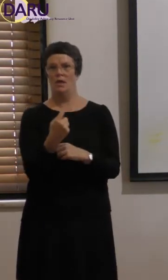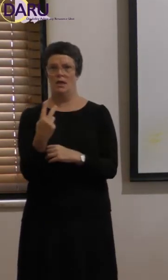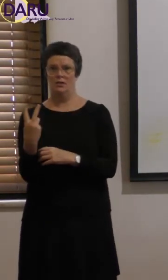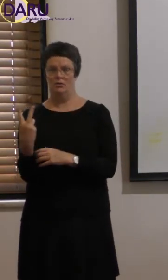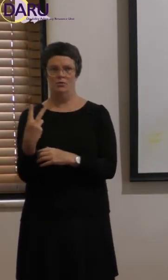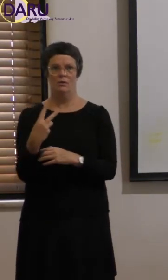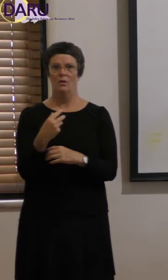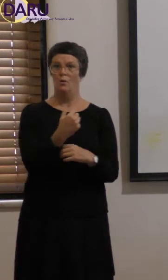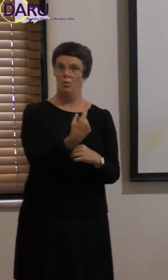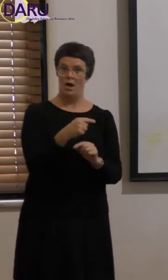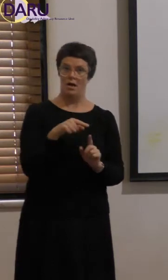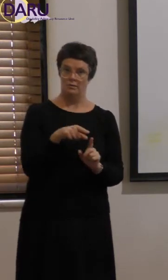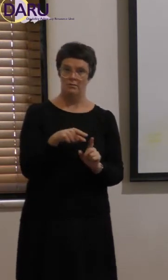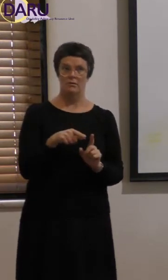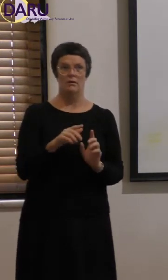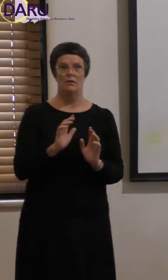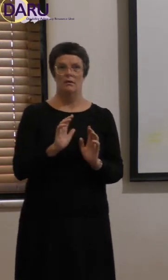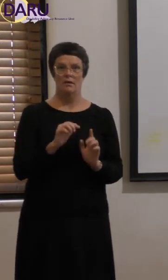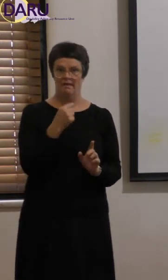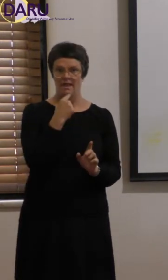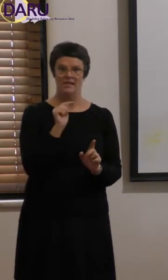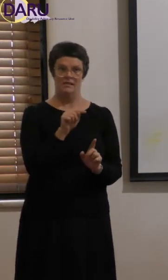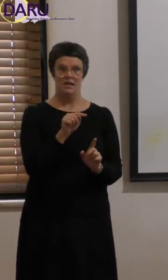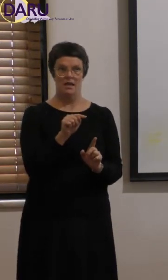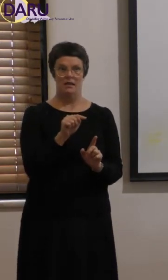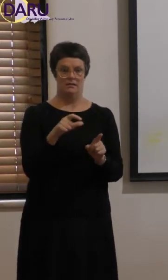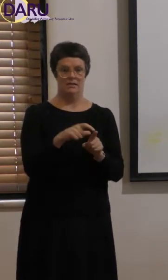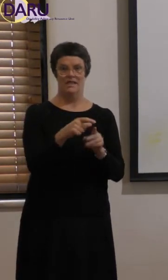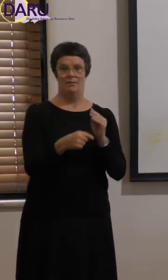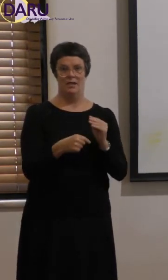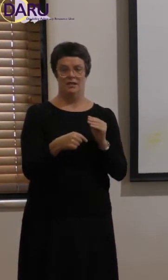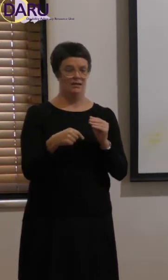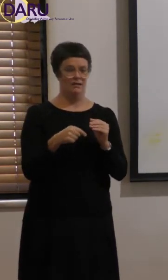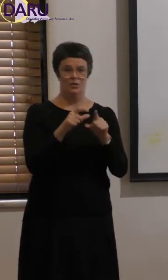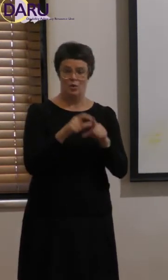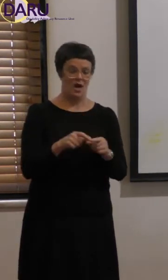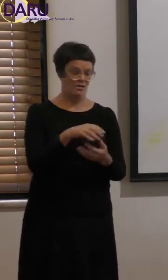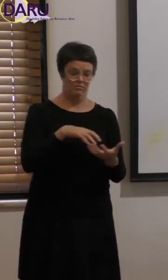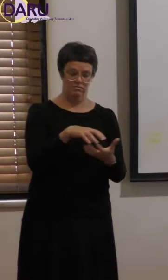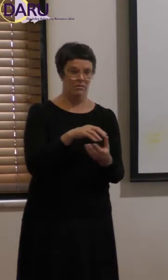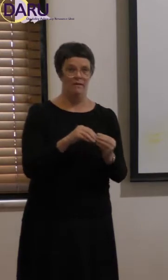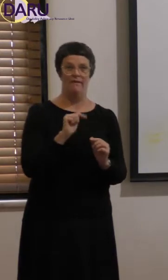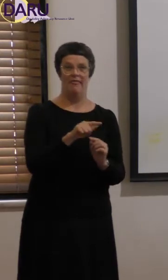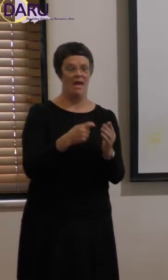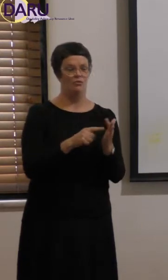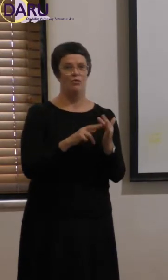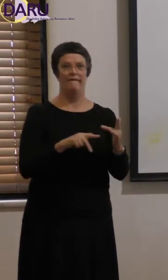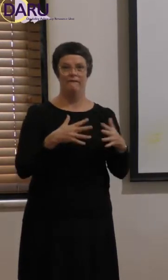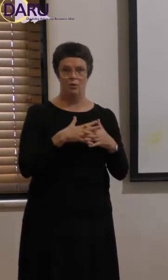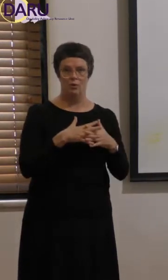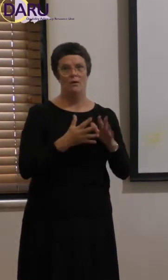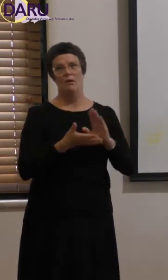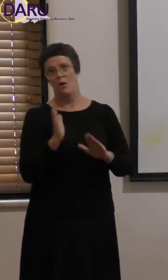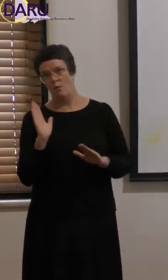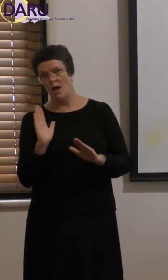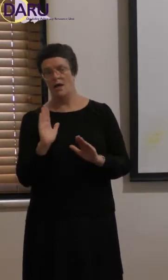said, really substantial area, but it's too complex and too much work for this review. Go away and get a loading done and look at what